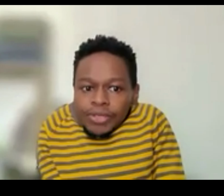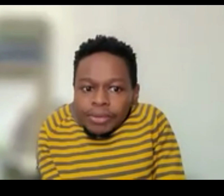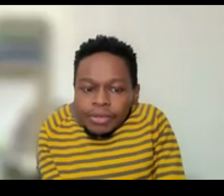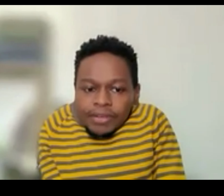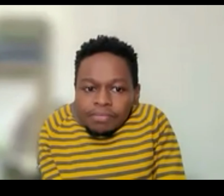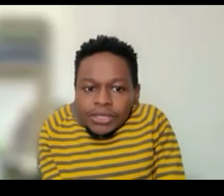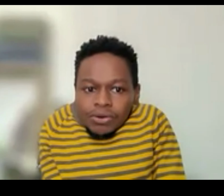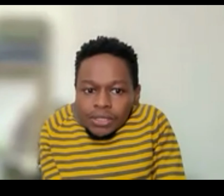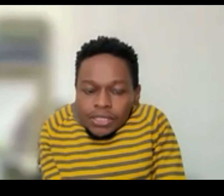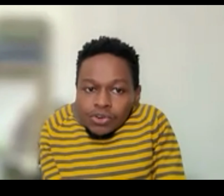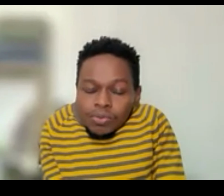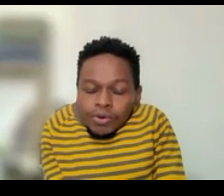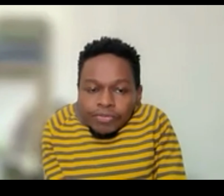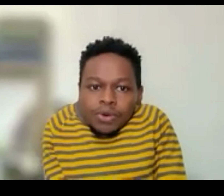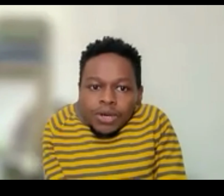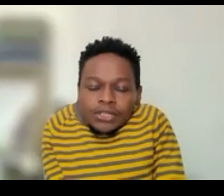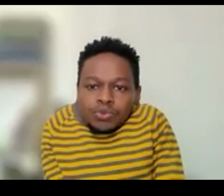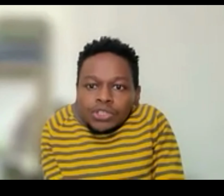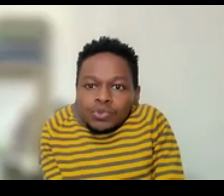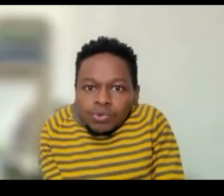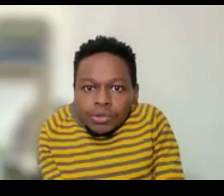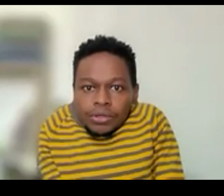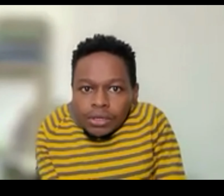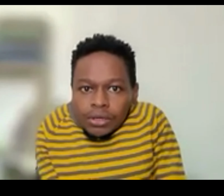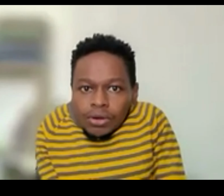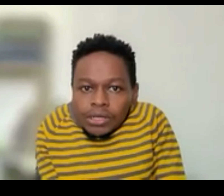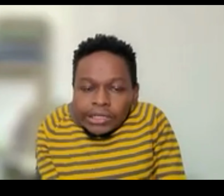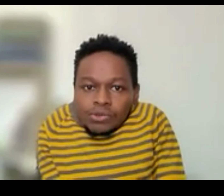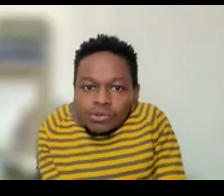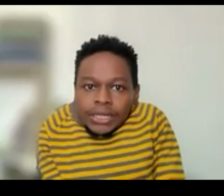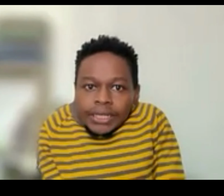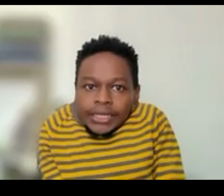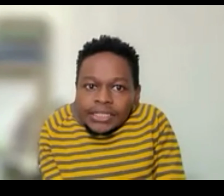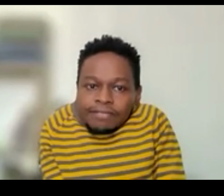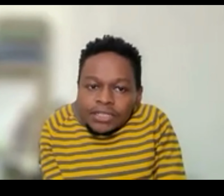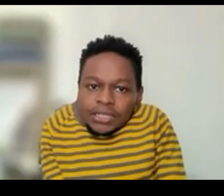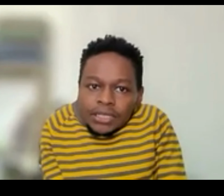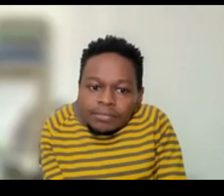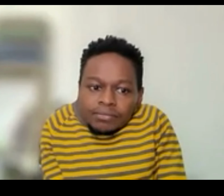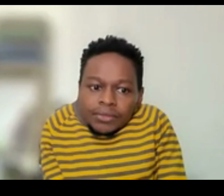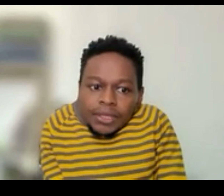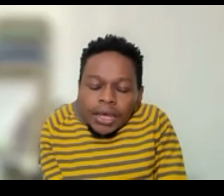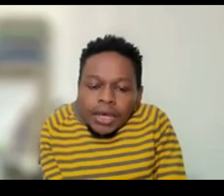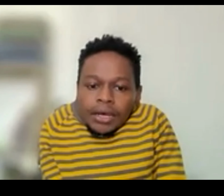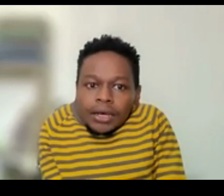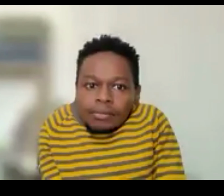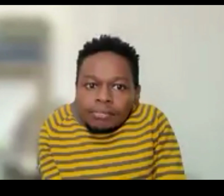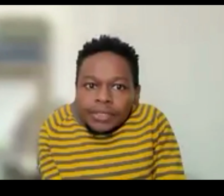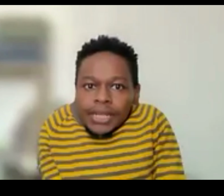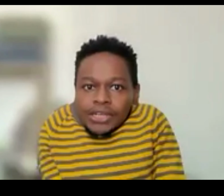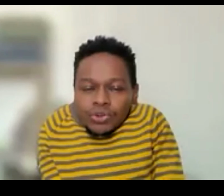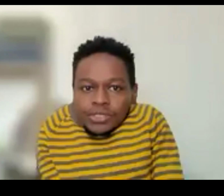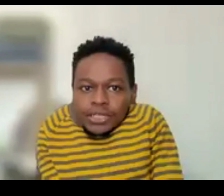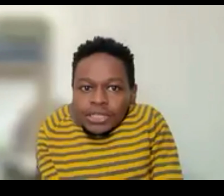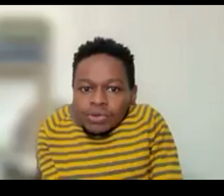even beyond the scope of the work that we do, on issues like safety, national